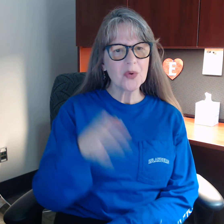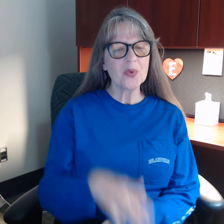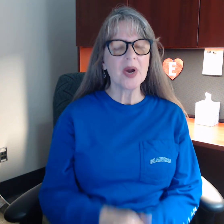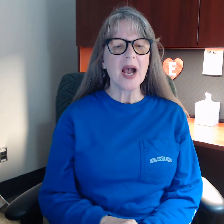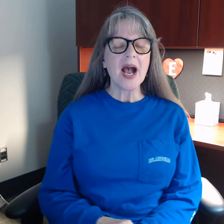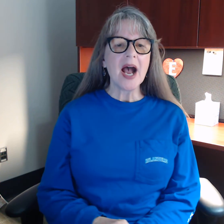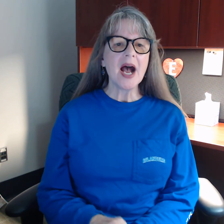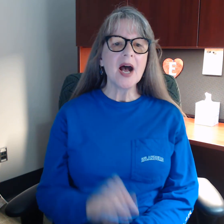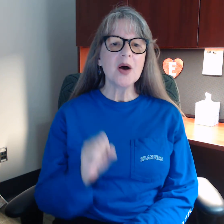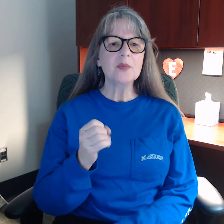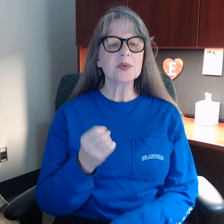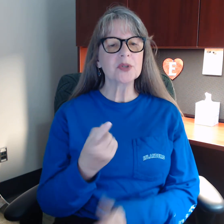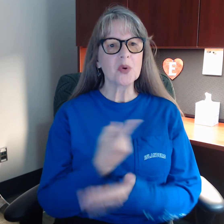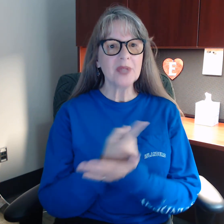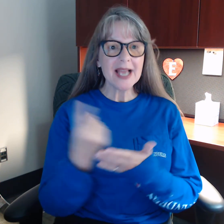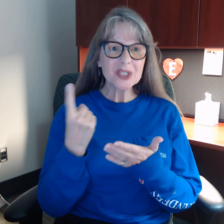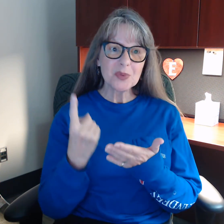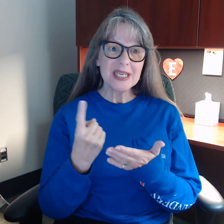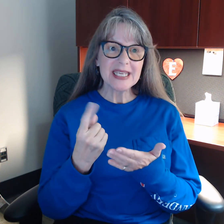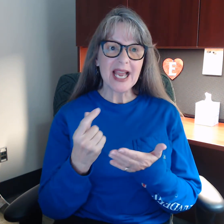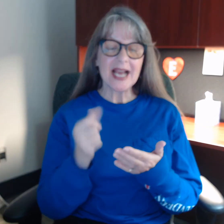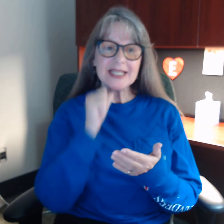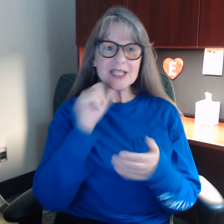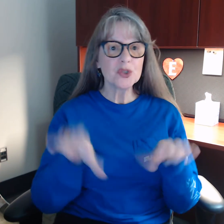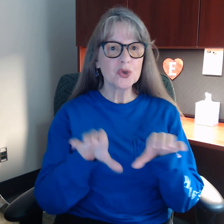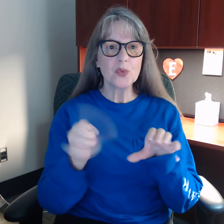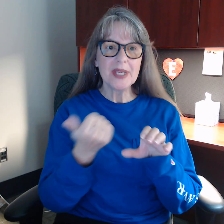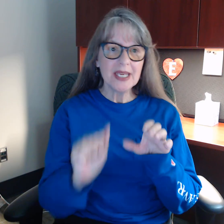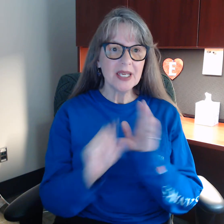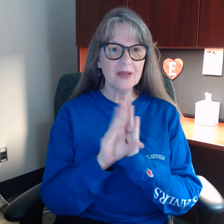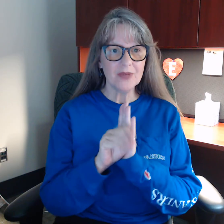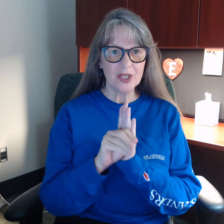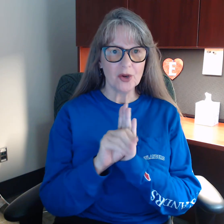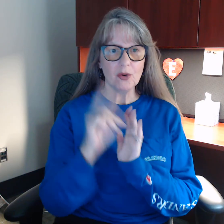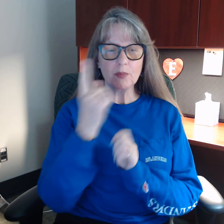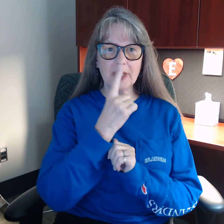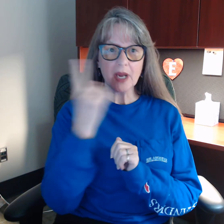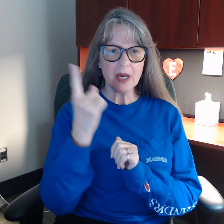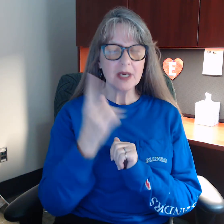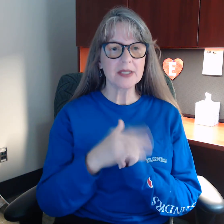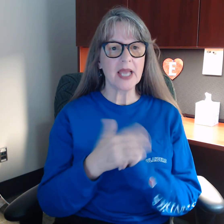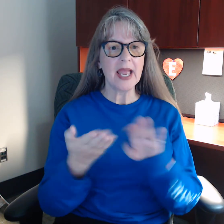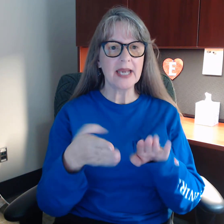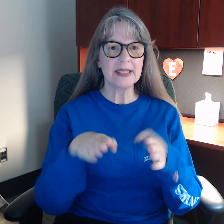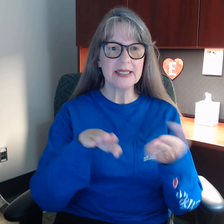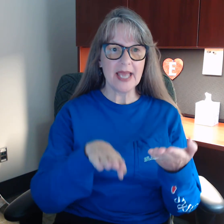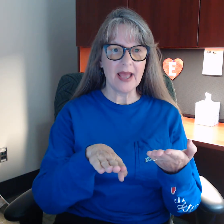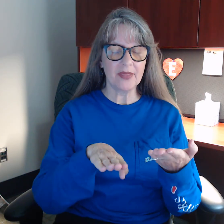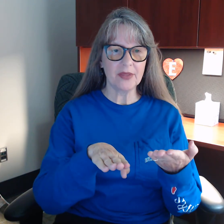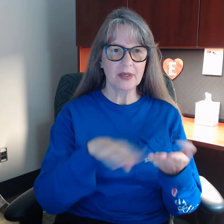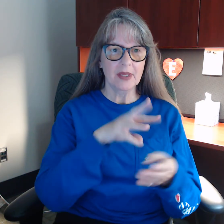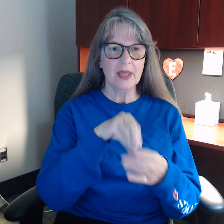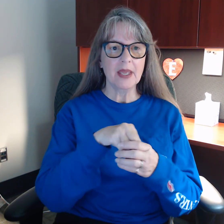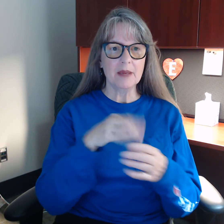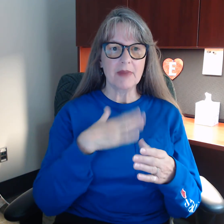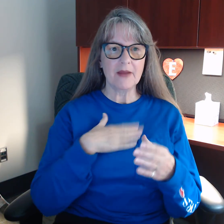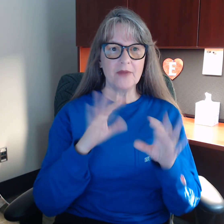Hello. So last week I didn't do any video because I had a death in my